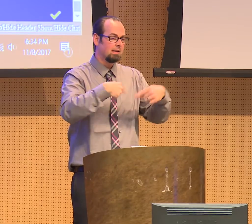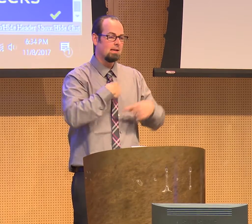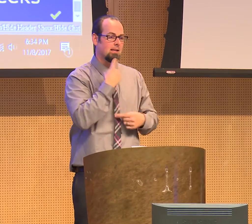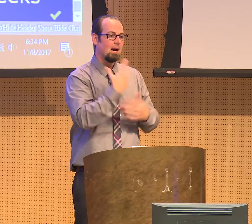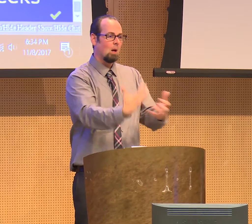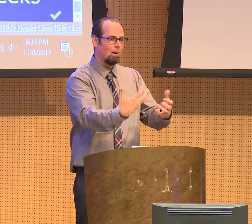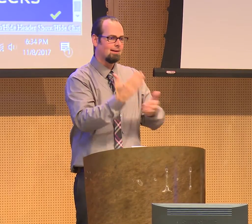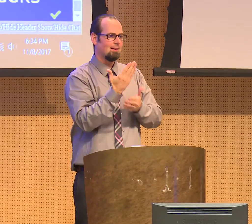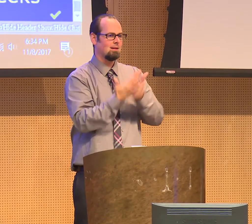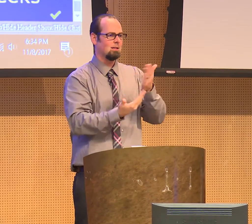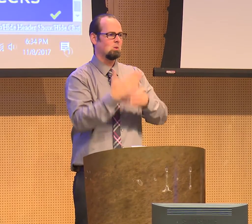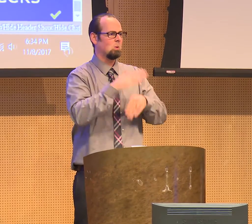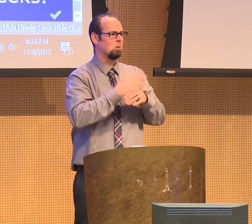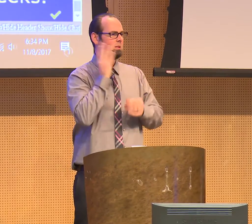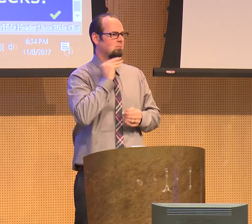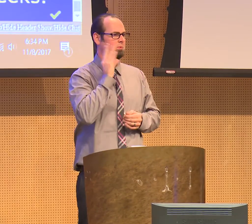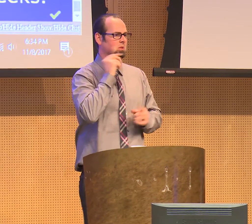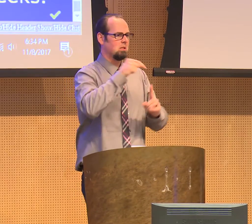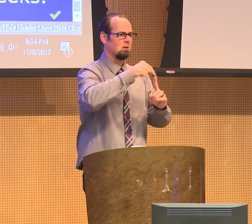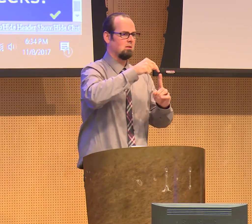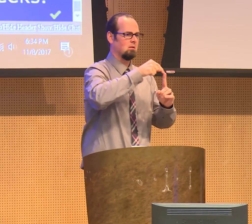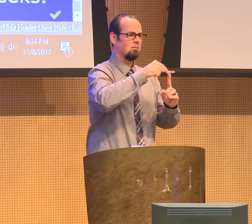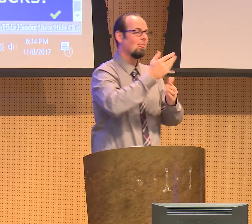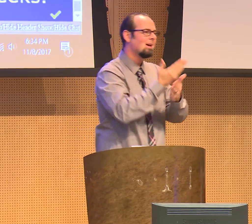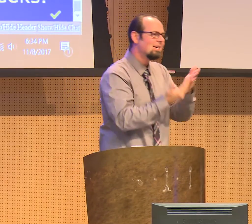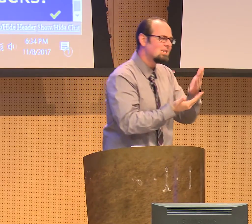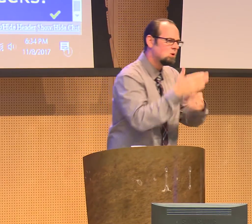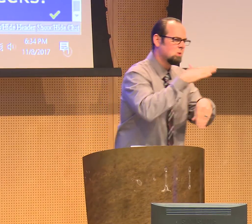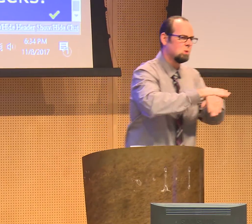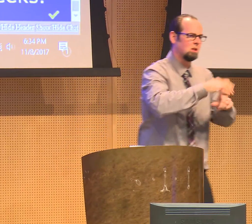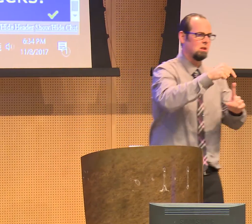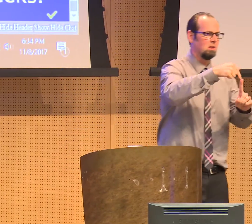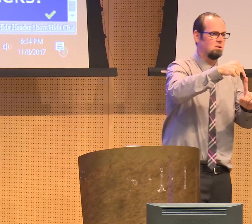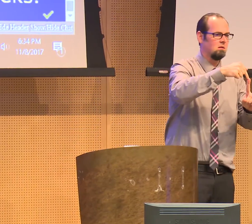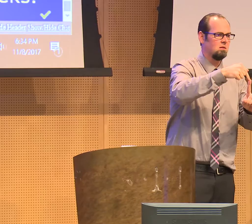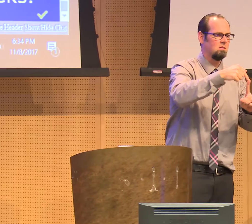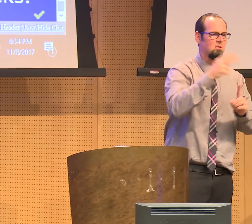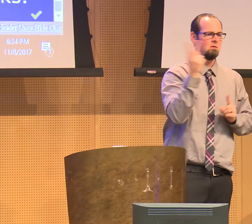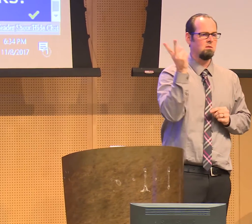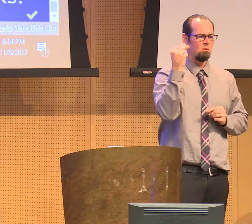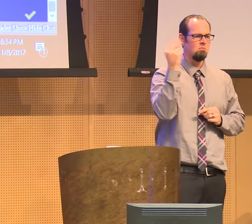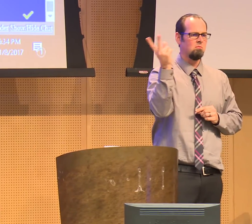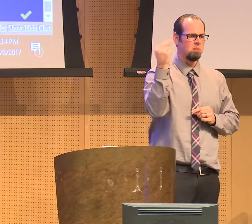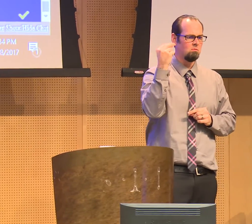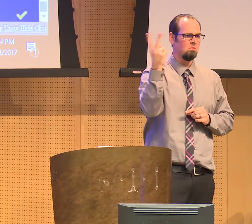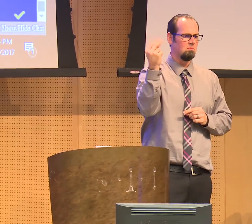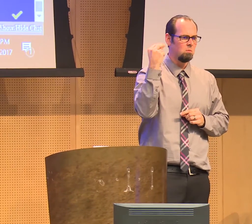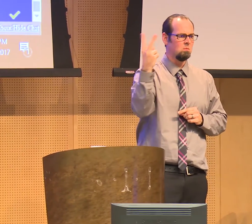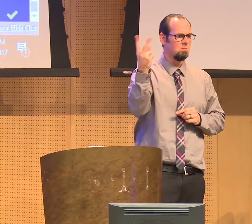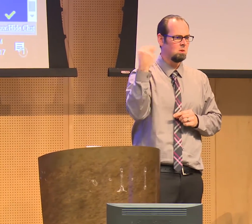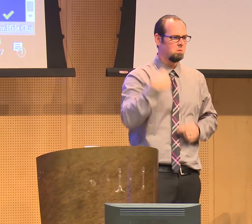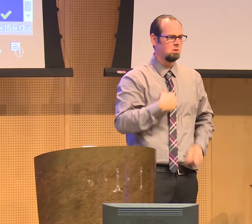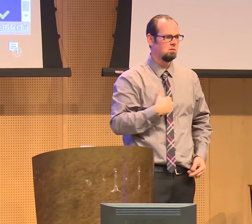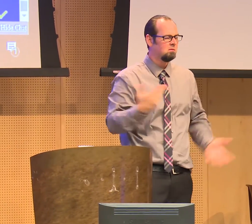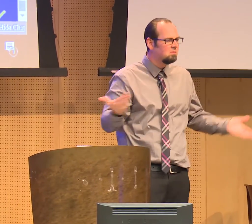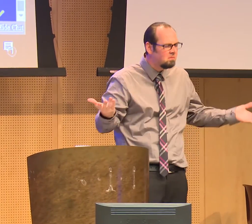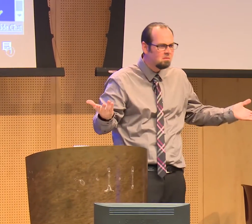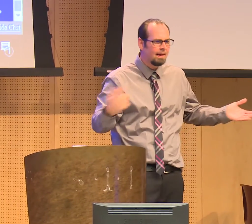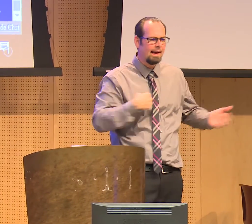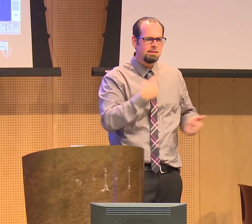I went back 6th week to speak with the vice presidents, and I said, I want to have hands-on experience. And they